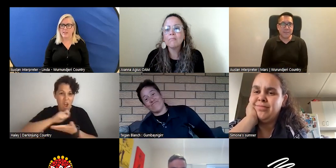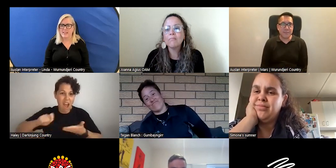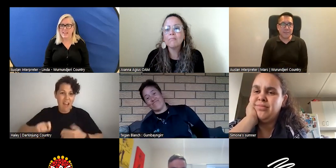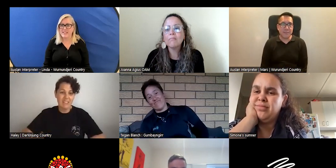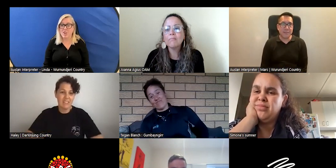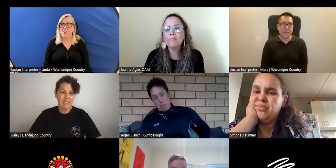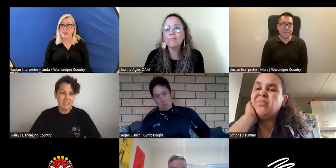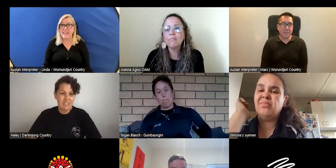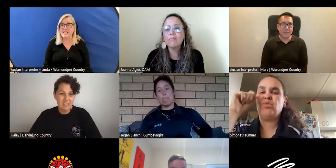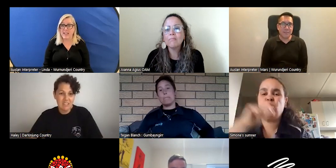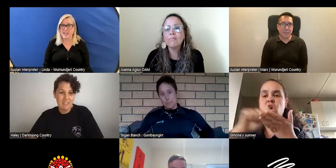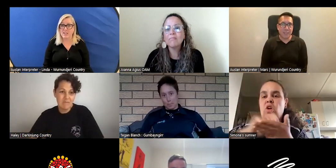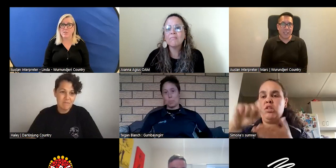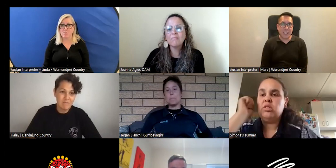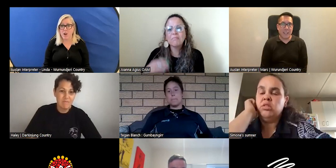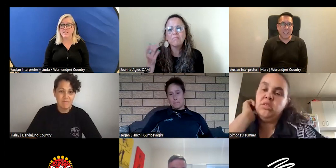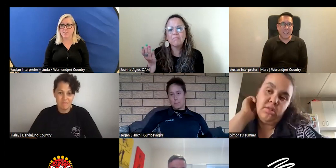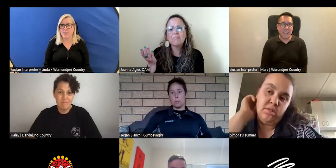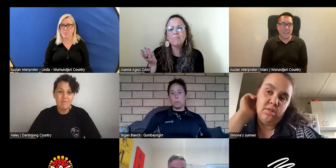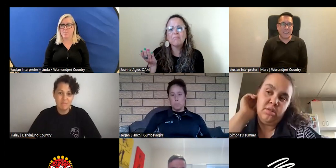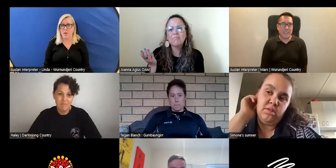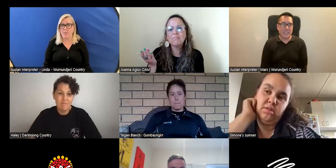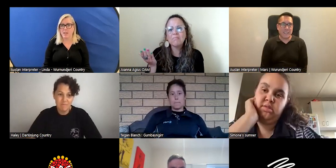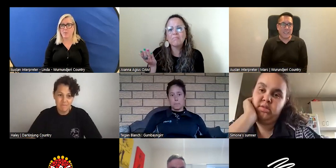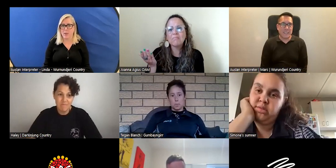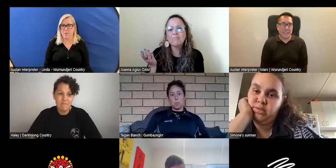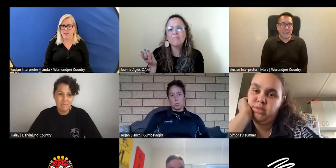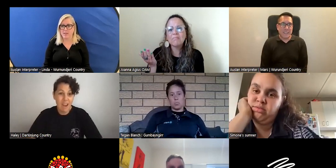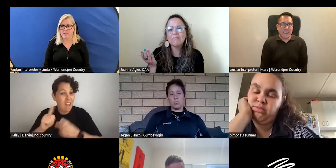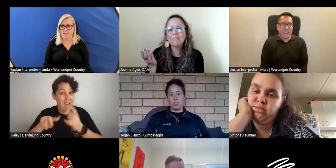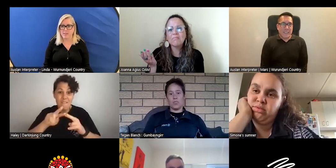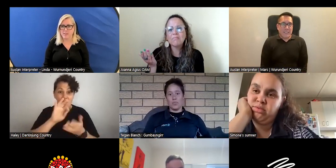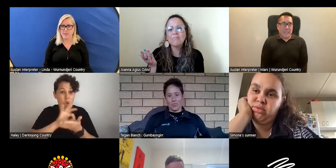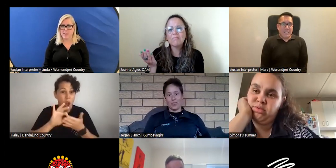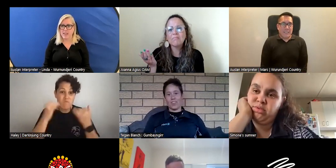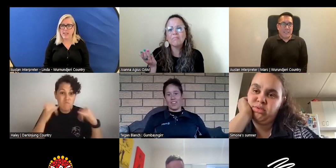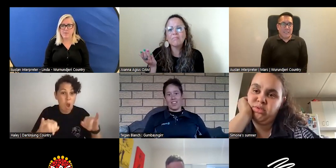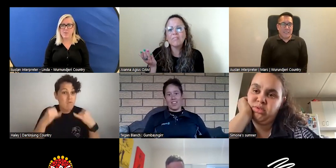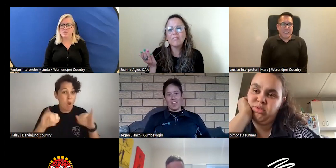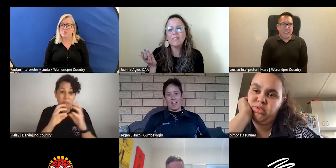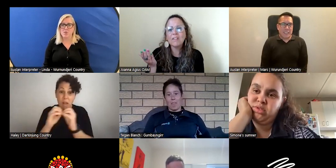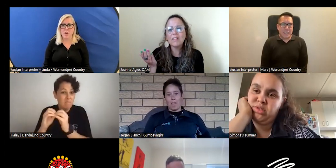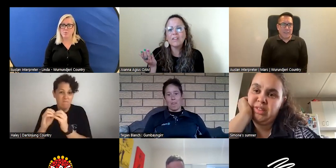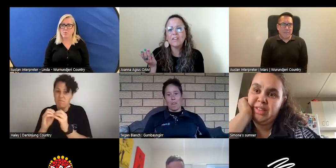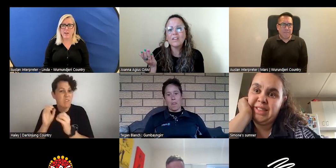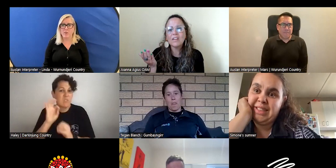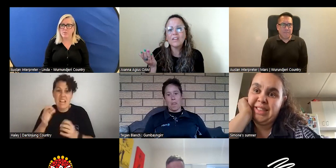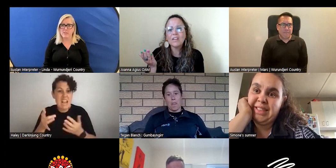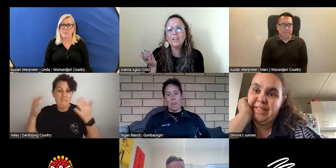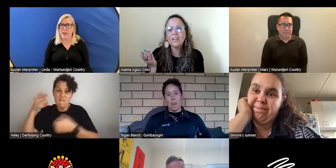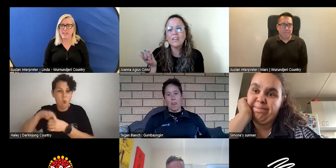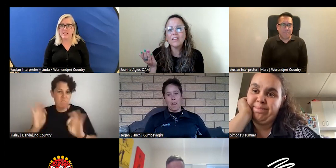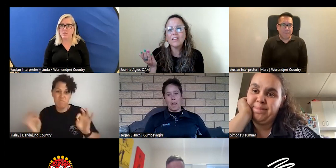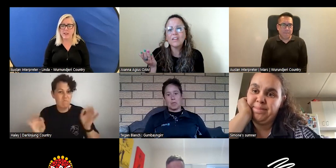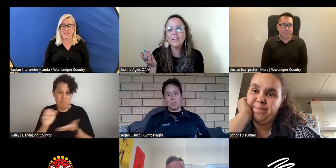Right. Yeah. So you need to actually write on the ballot paper. Yes. If you don't write or